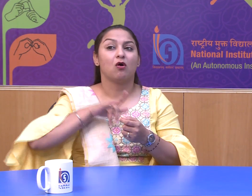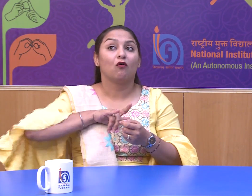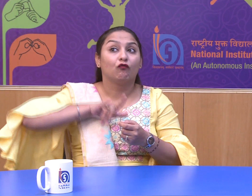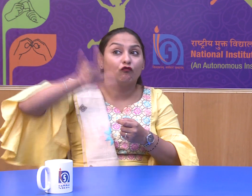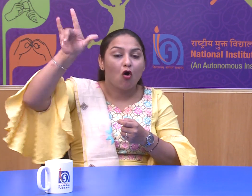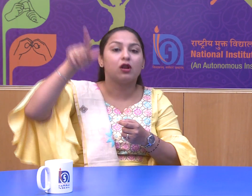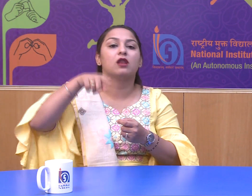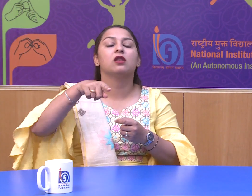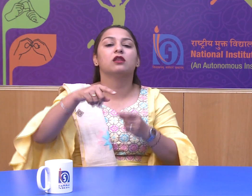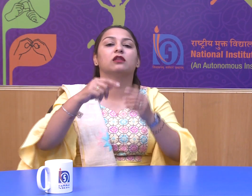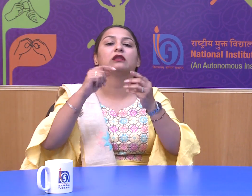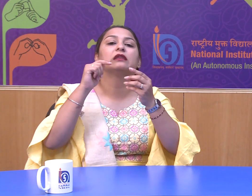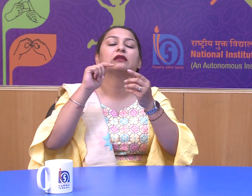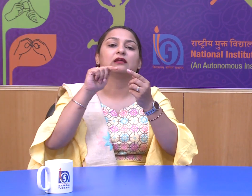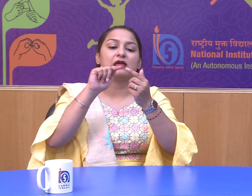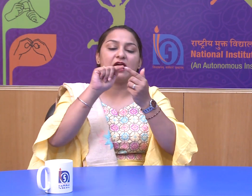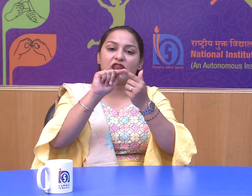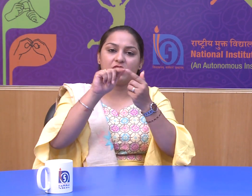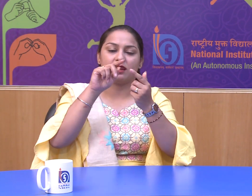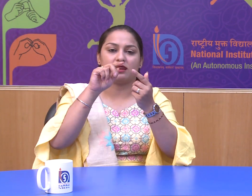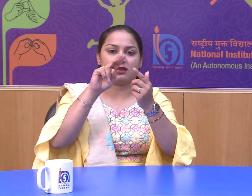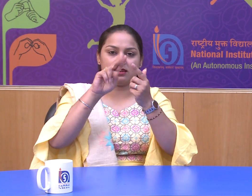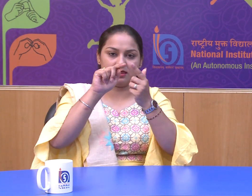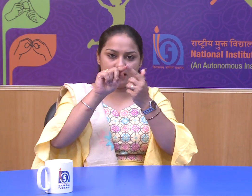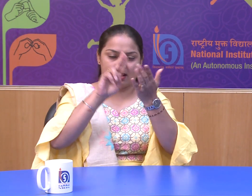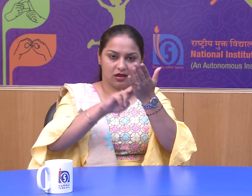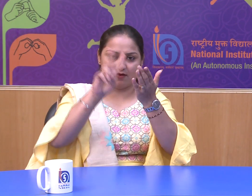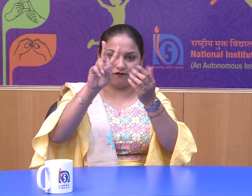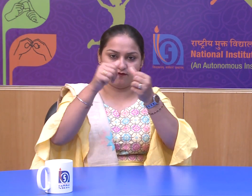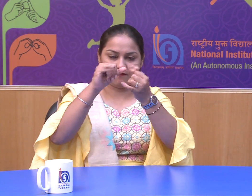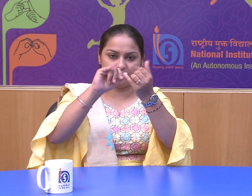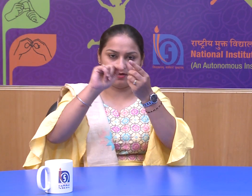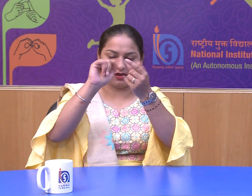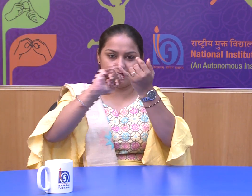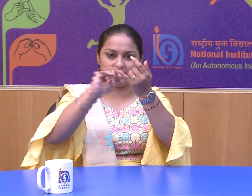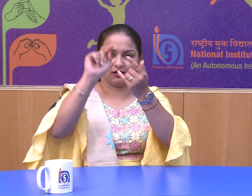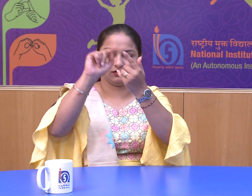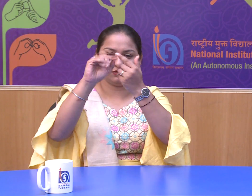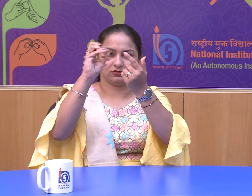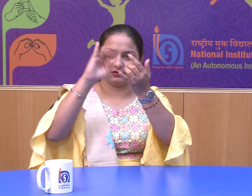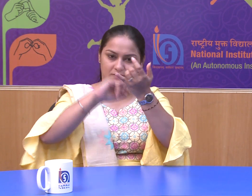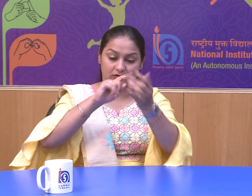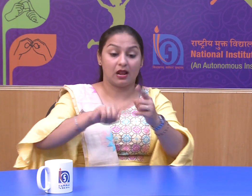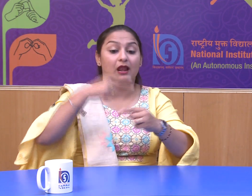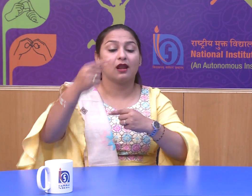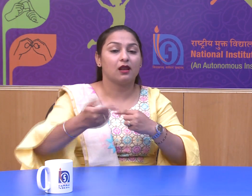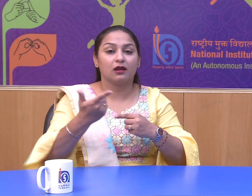invasions. In next session, we will learn about Gupta and Chola dynasty. If you